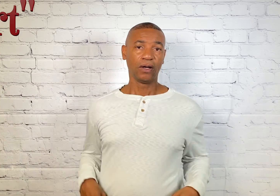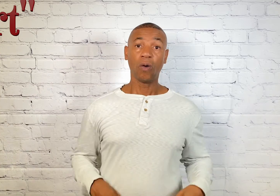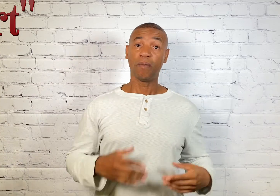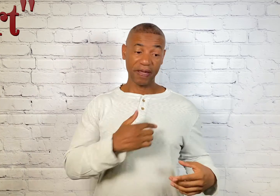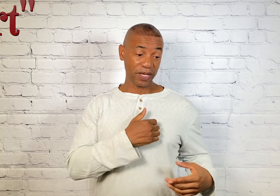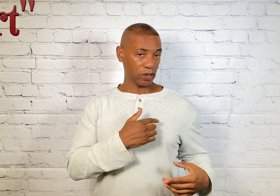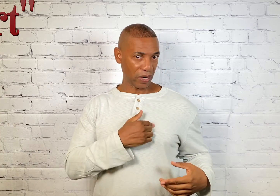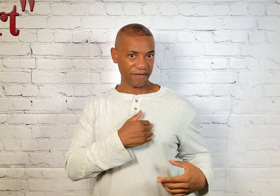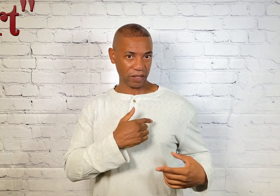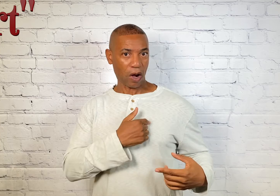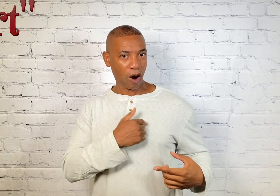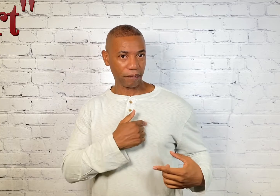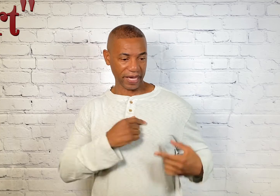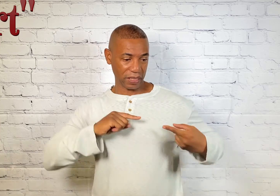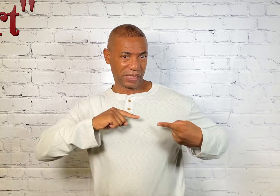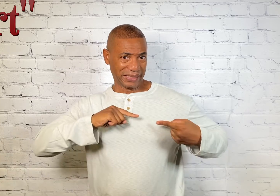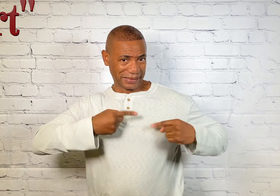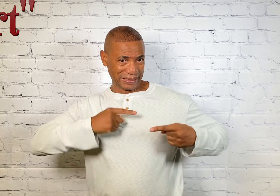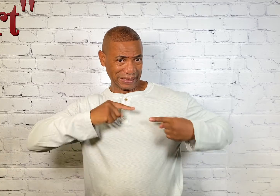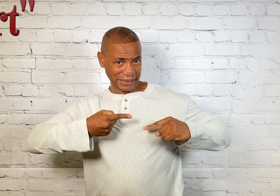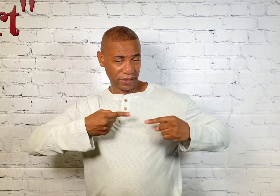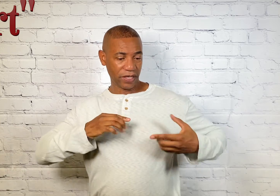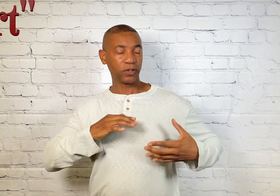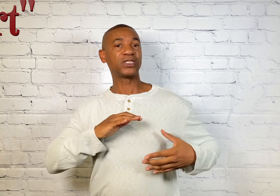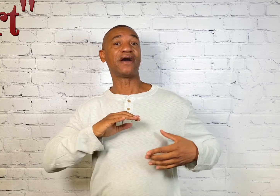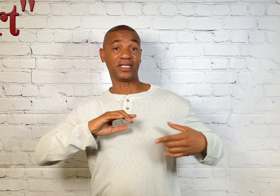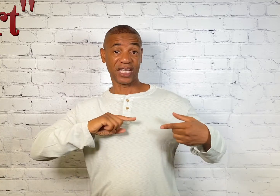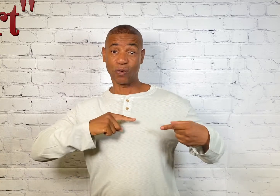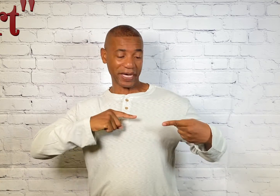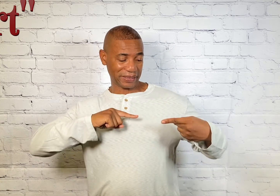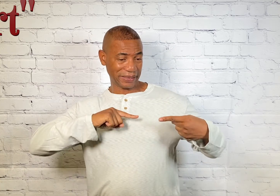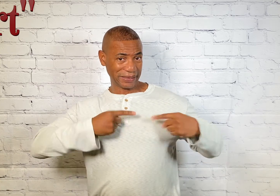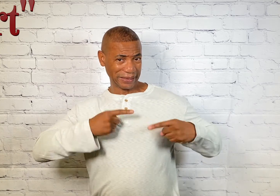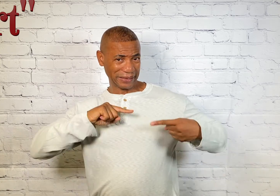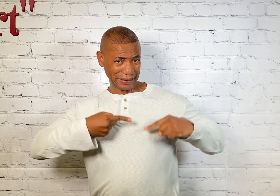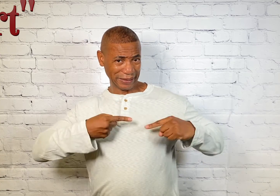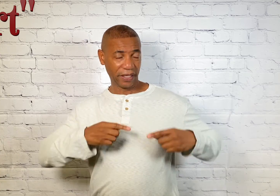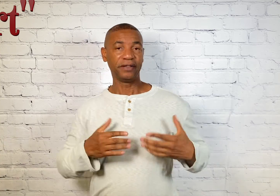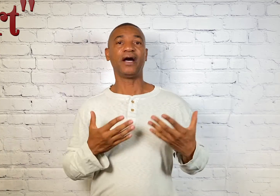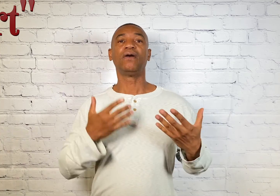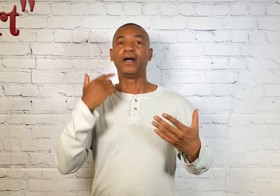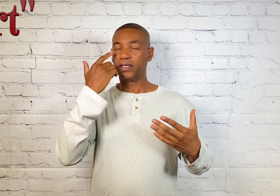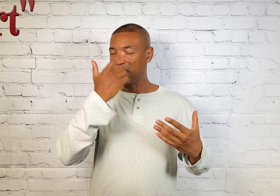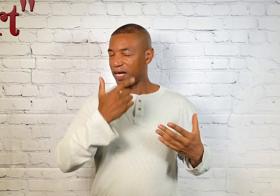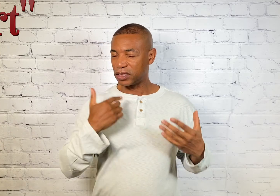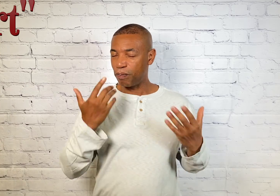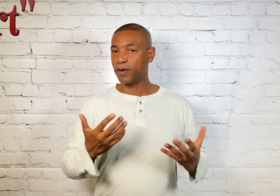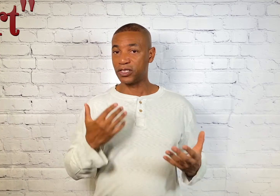or maybe you're having heart pain. Notice how I did that twice. Now, it's important that you